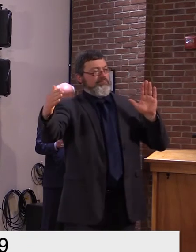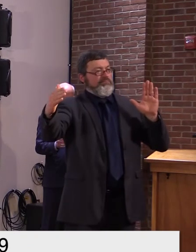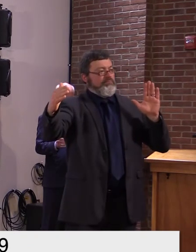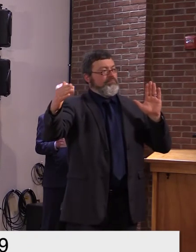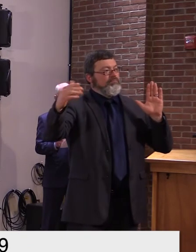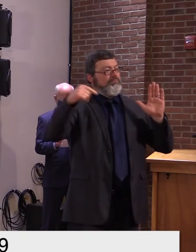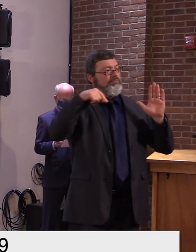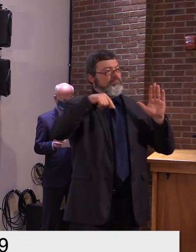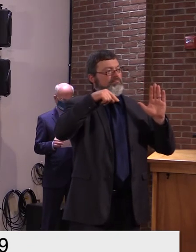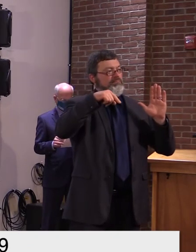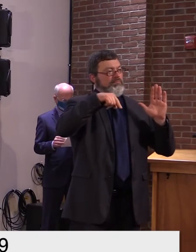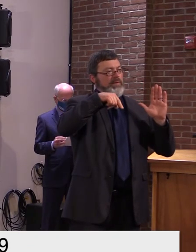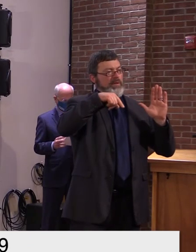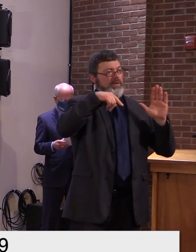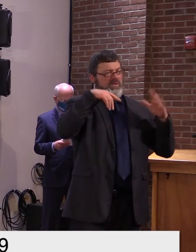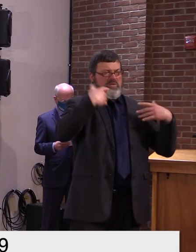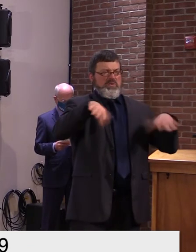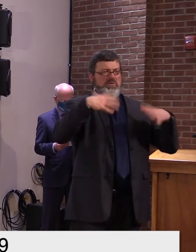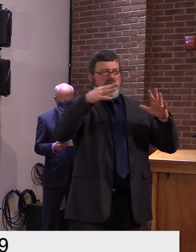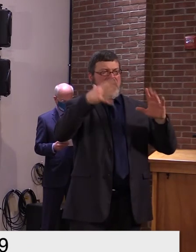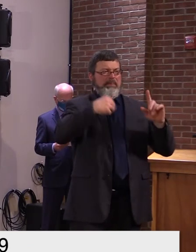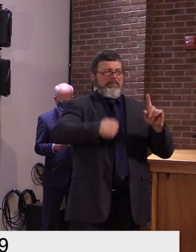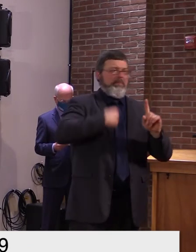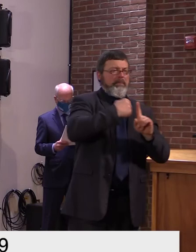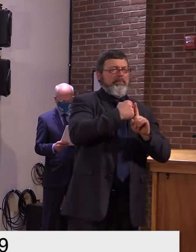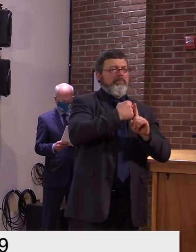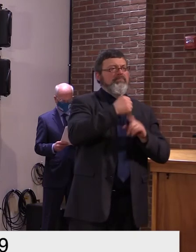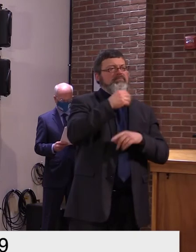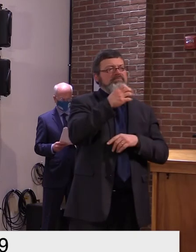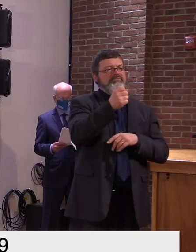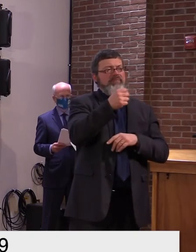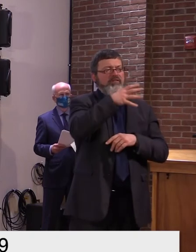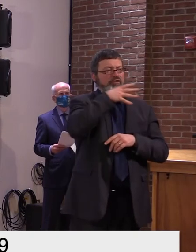We lost, according to the agency's account,